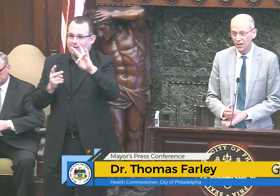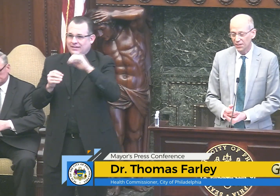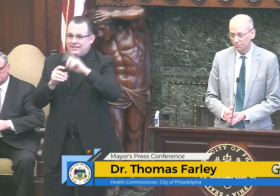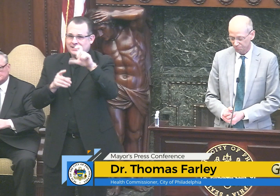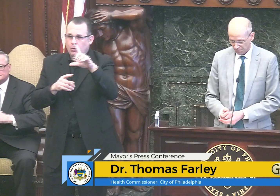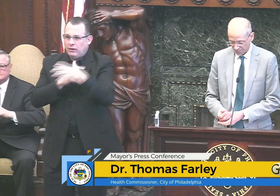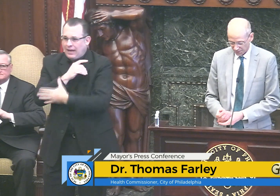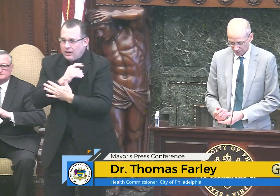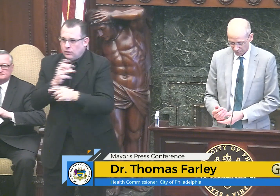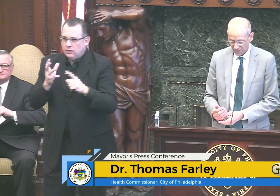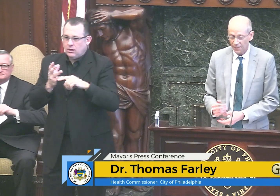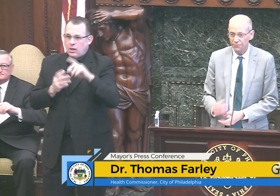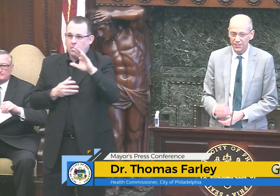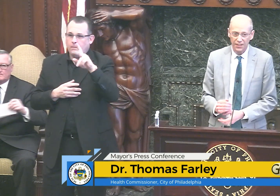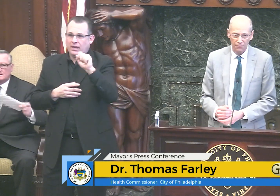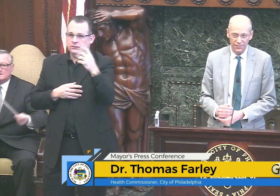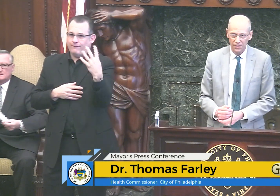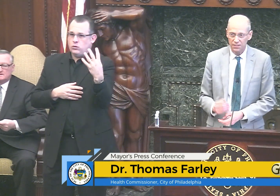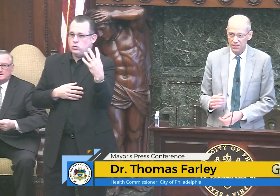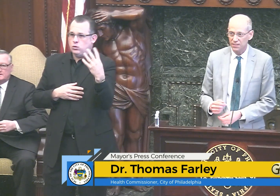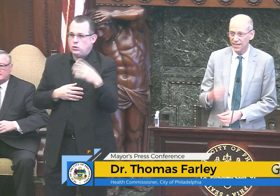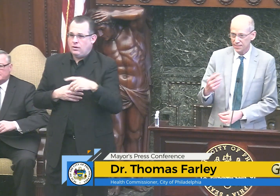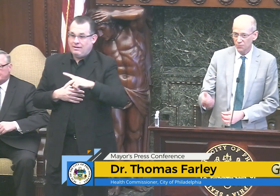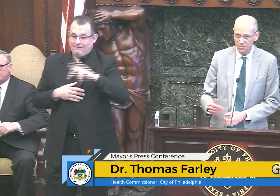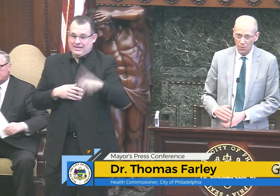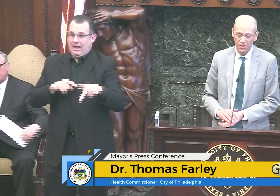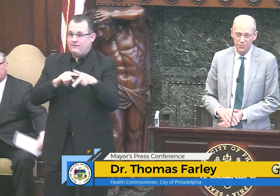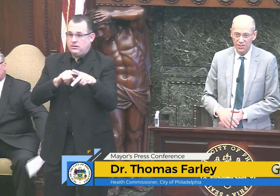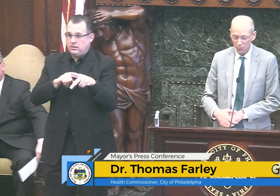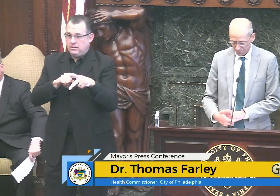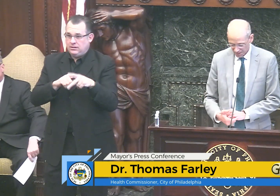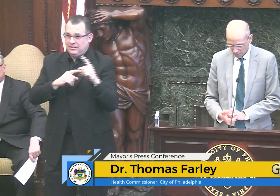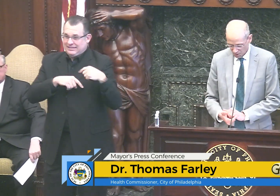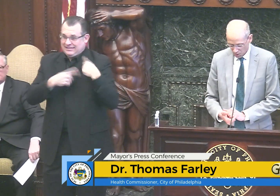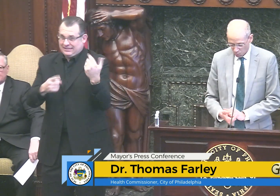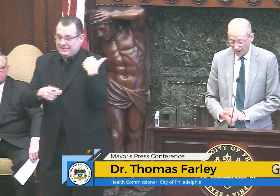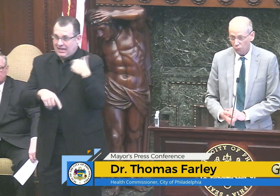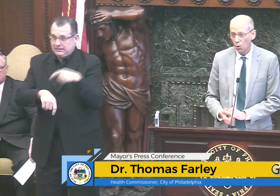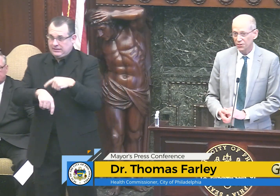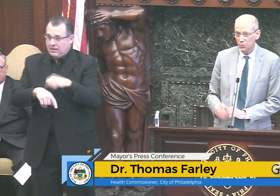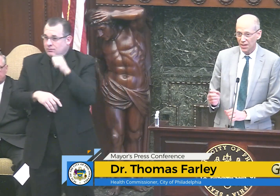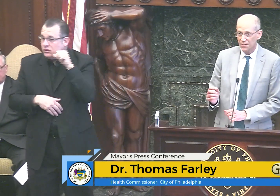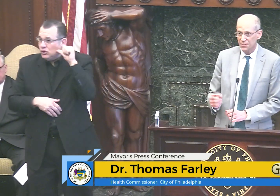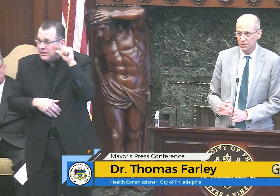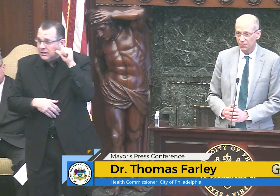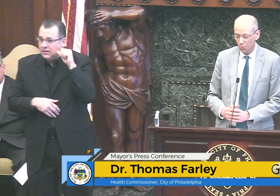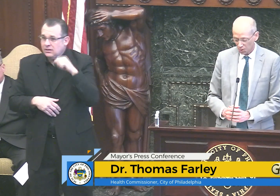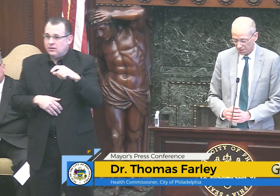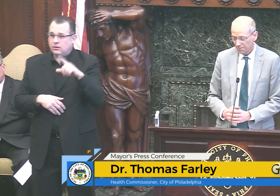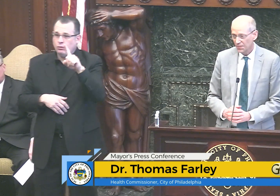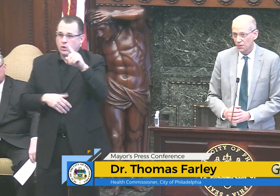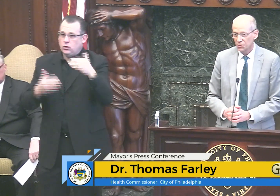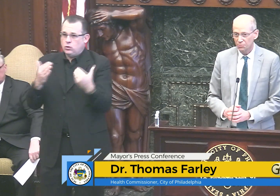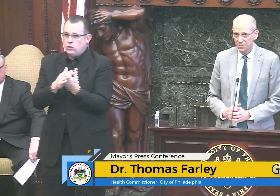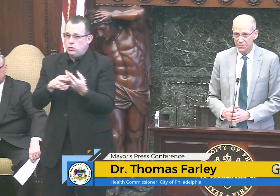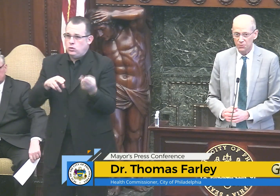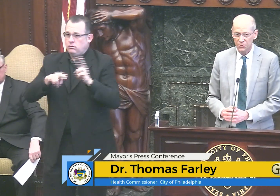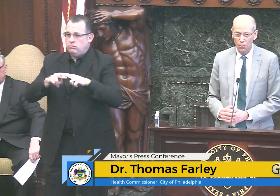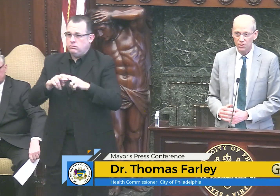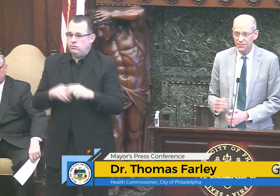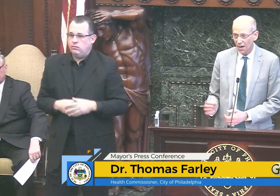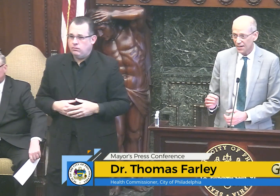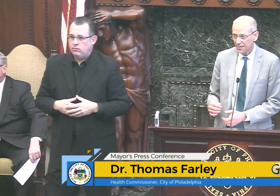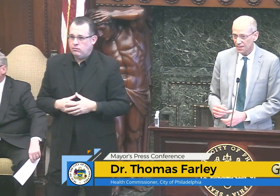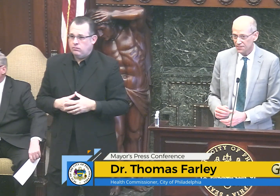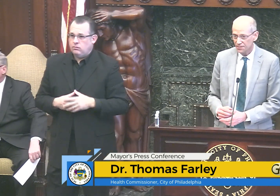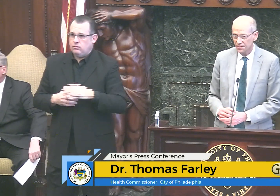in Bucks County. In Philadelphia, since the last time we spoke yesterday at 1 p.m., we have 1 new case that's been reported, which brings us to a